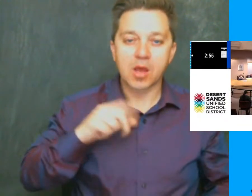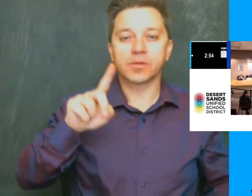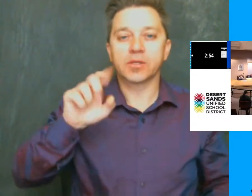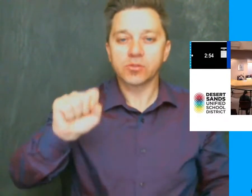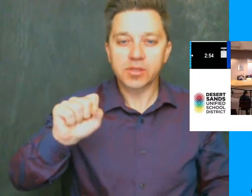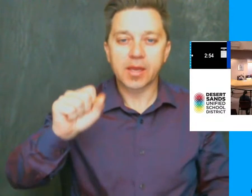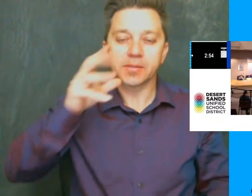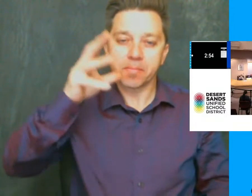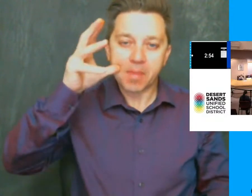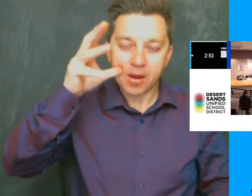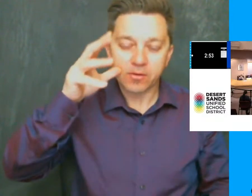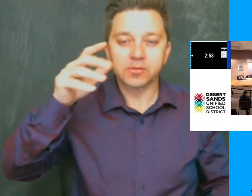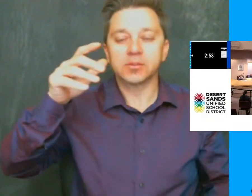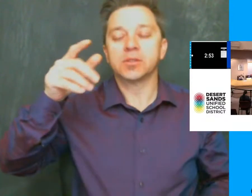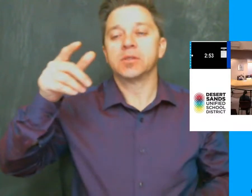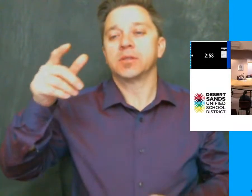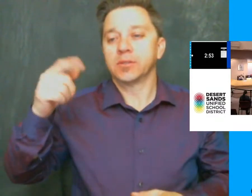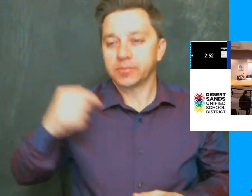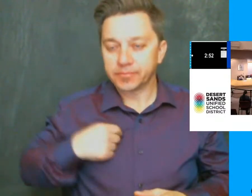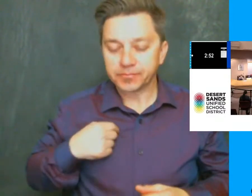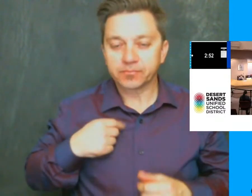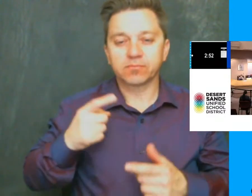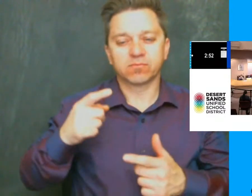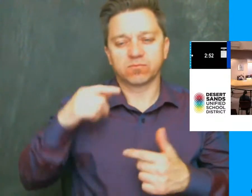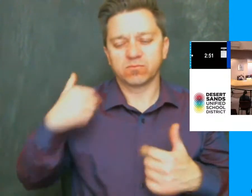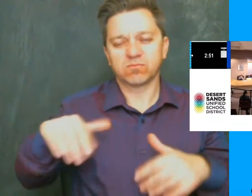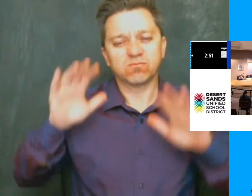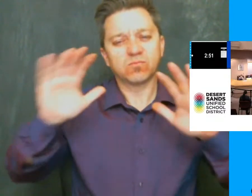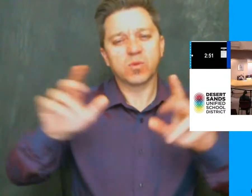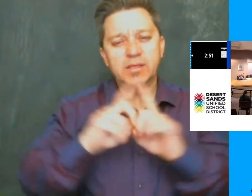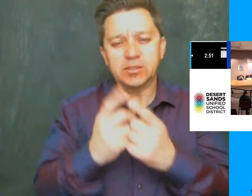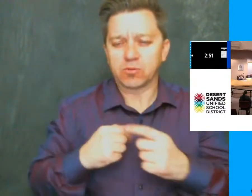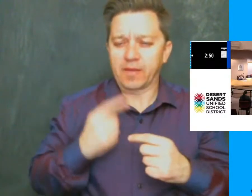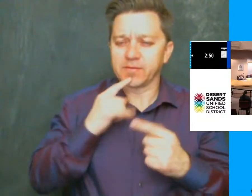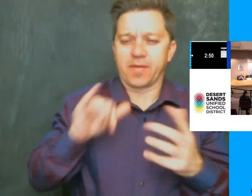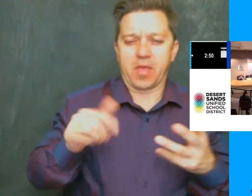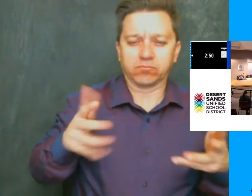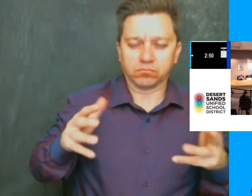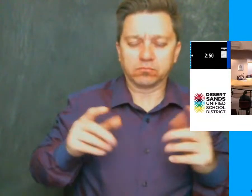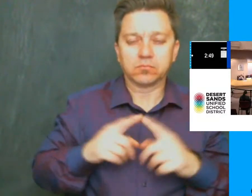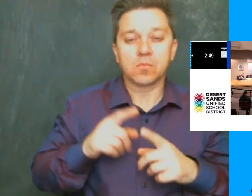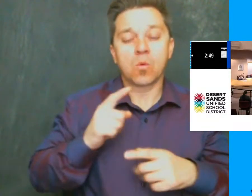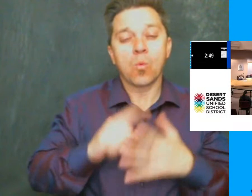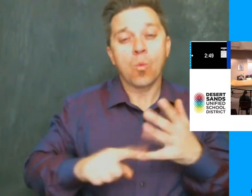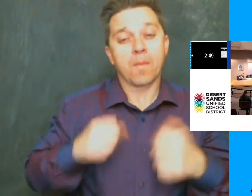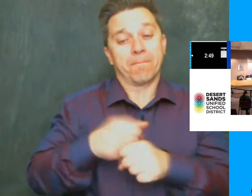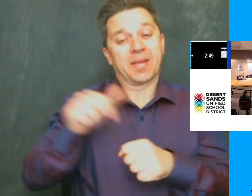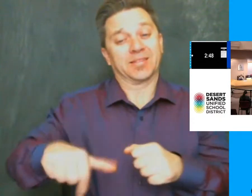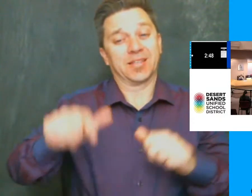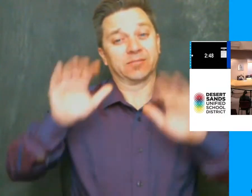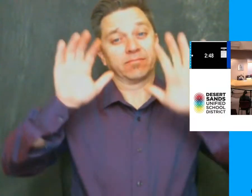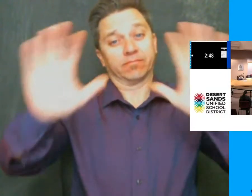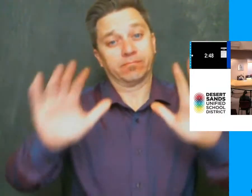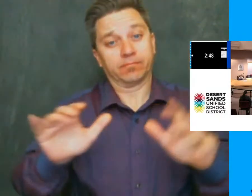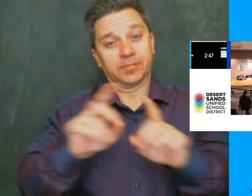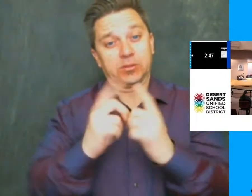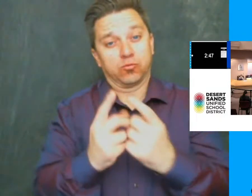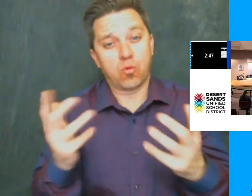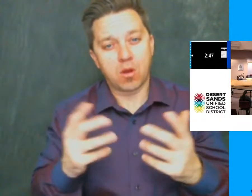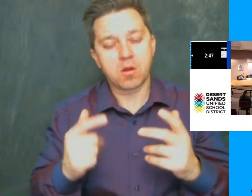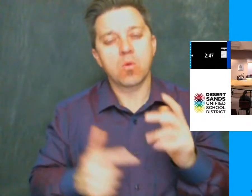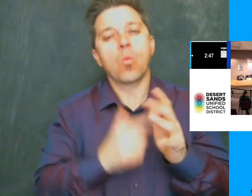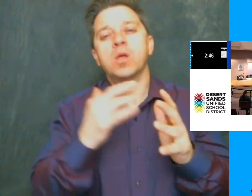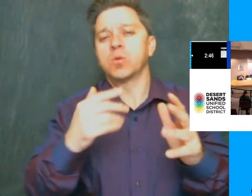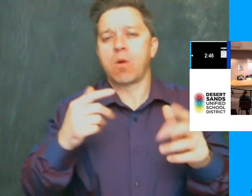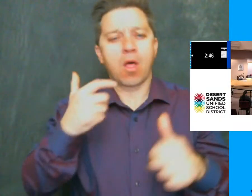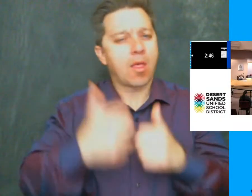field of education for 29 years, and this is an extraordinary district. I've said that. And what makes it extraordinary is that every once in a while we come to a